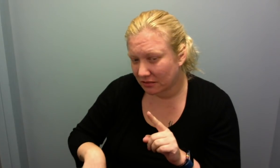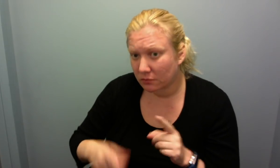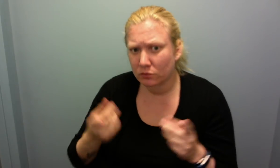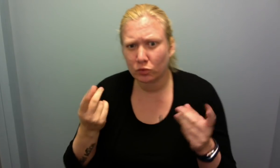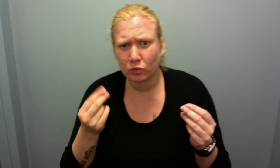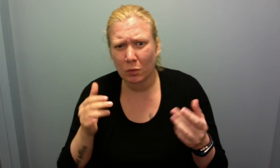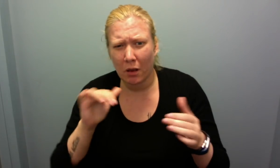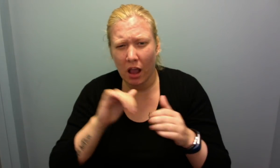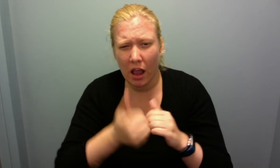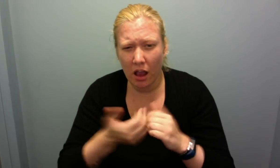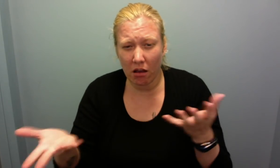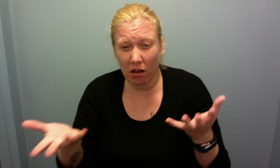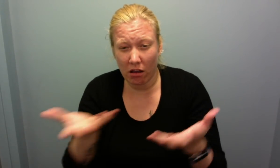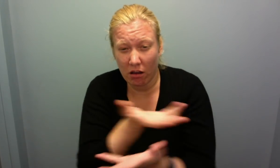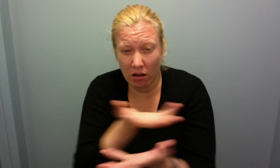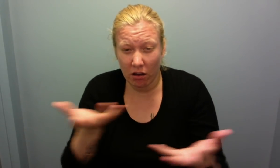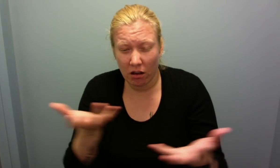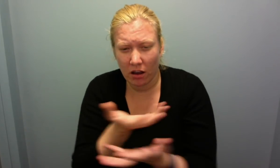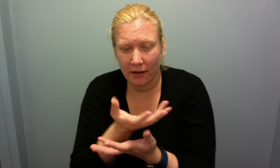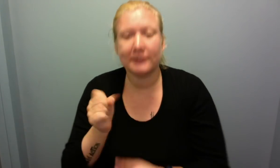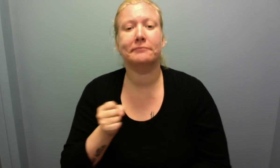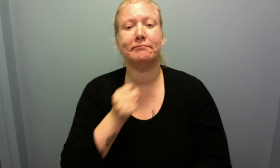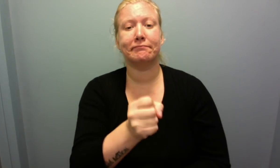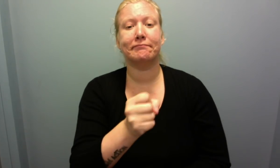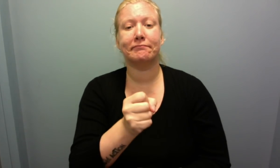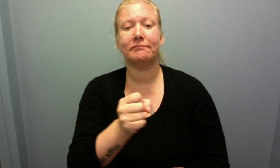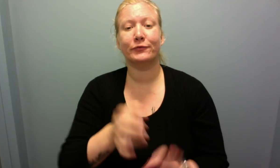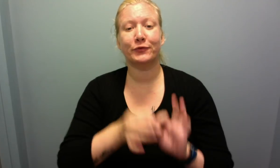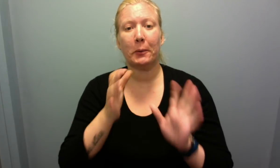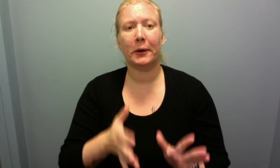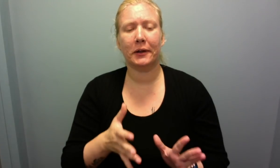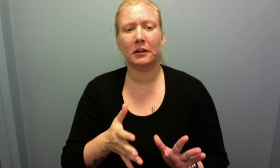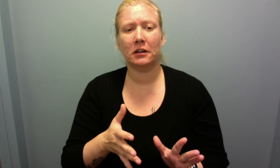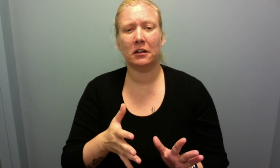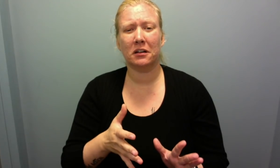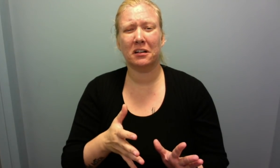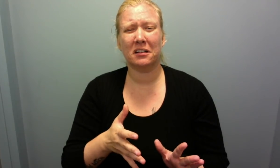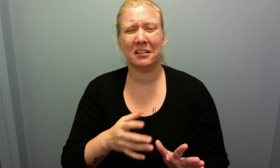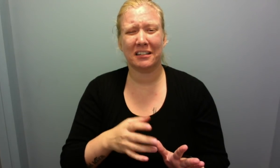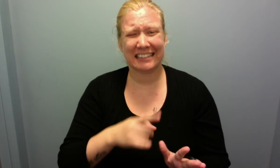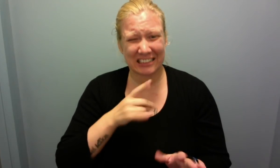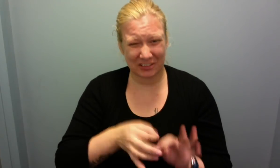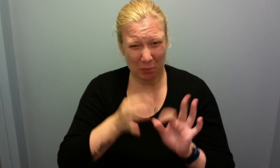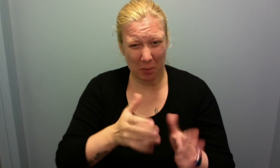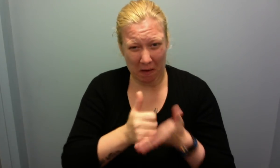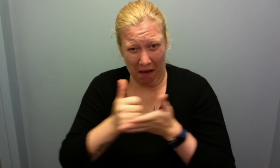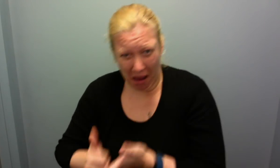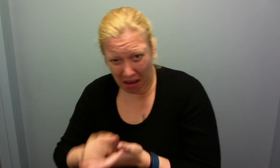English. So how are they going to communicate? You put in an interpreter. It's not